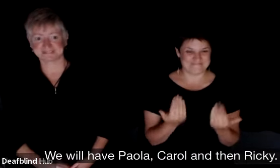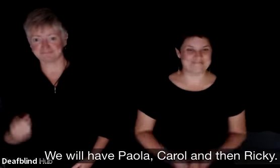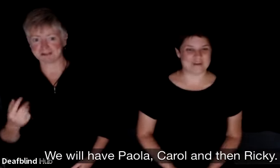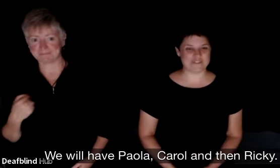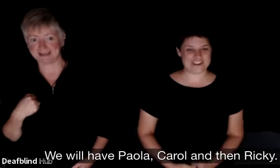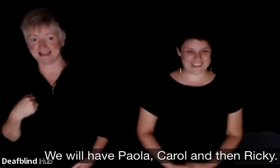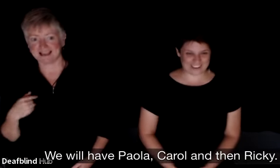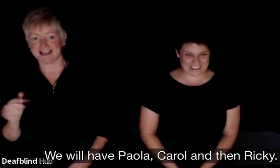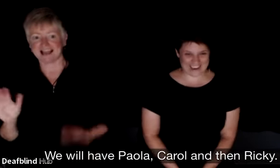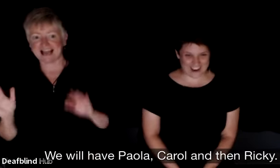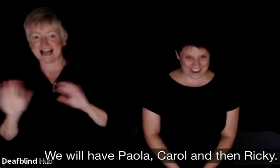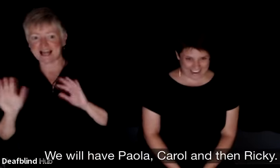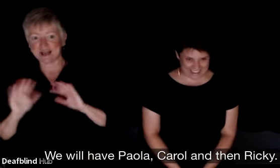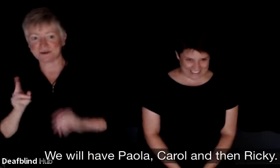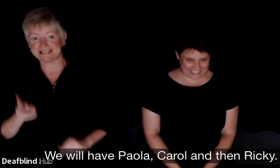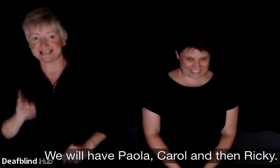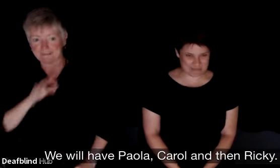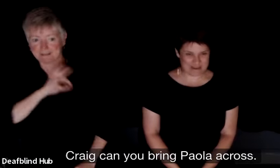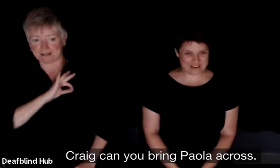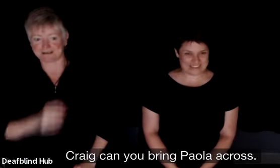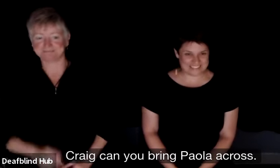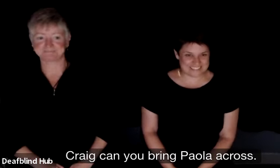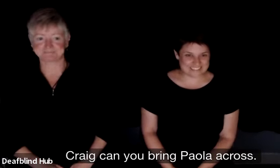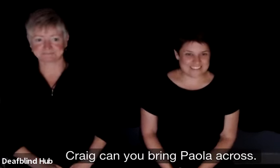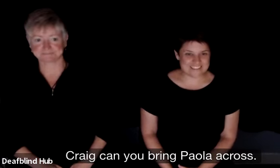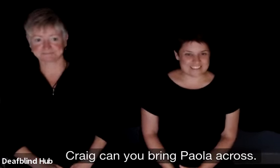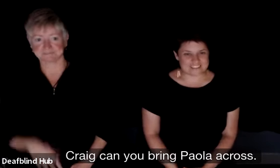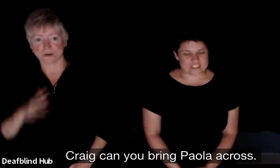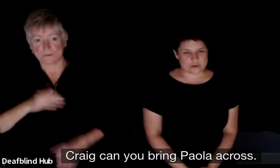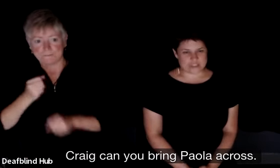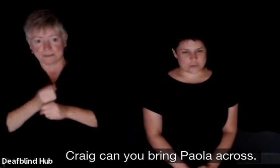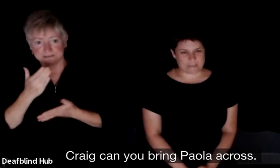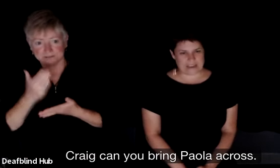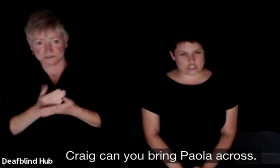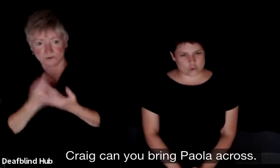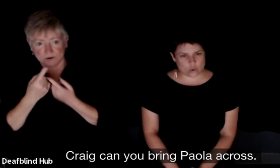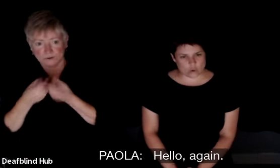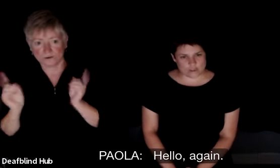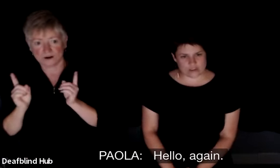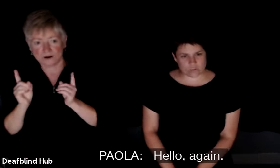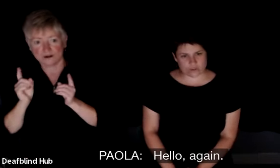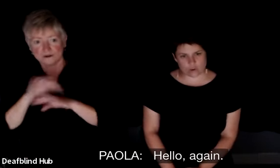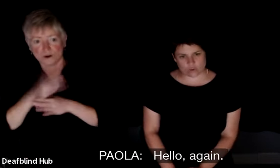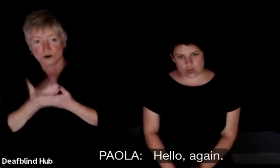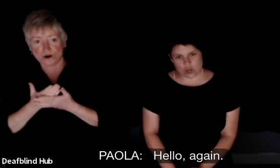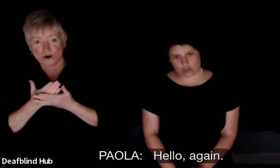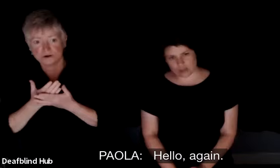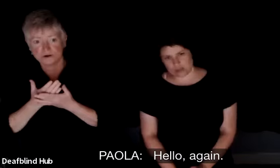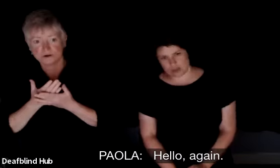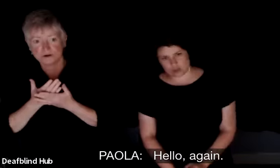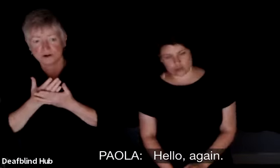Yes. I'm all ready. Okay, hi again. I'm Paola. So I just want to make sure that we all